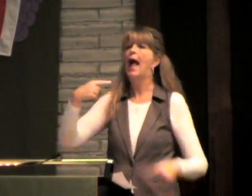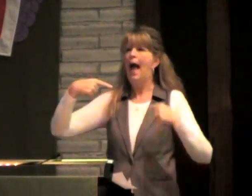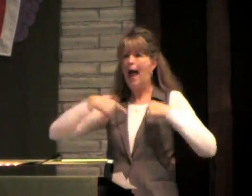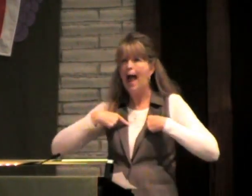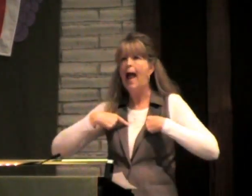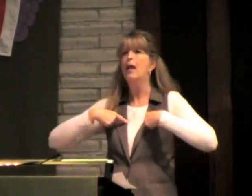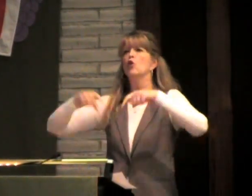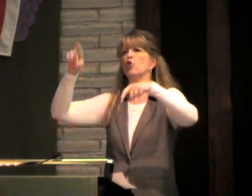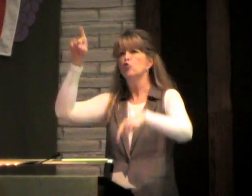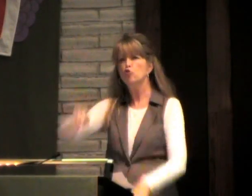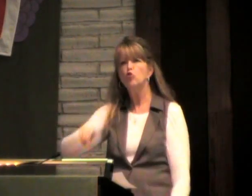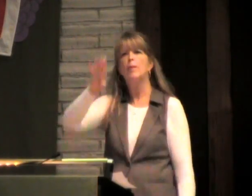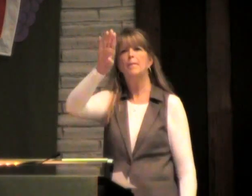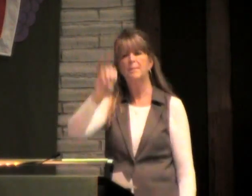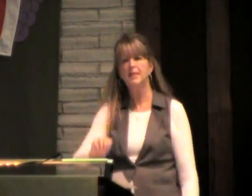many scriptures that say